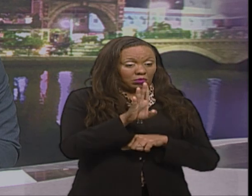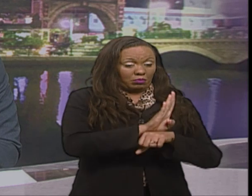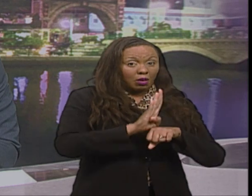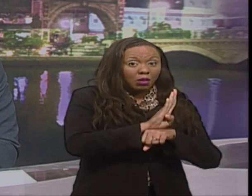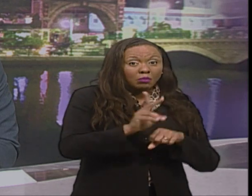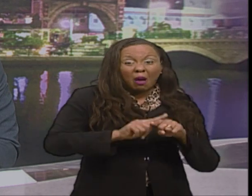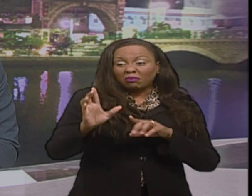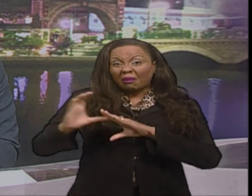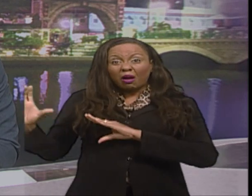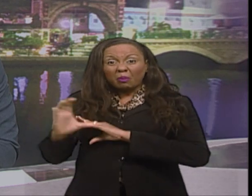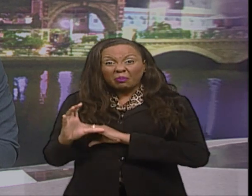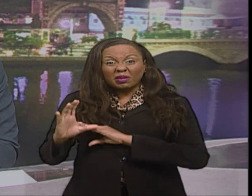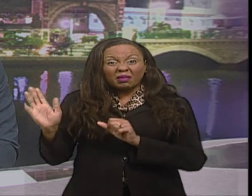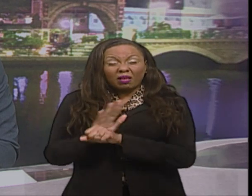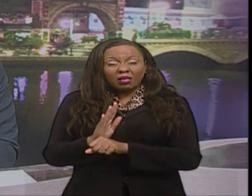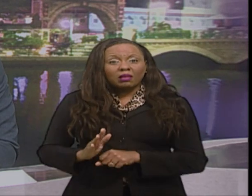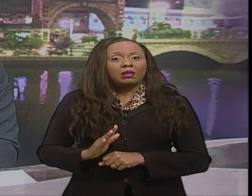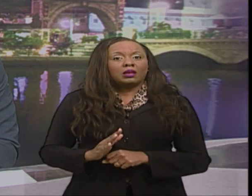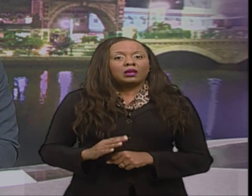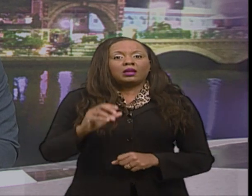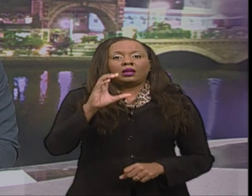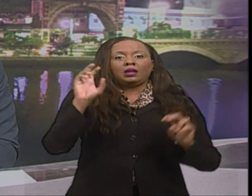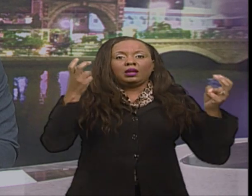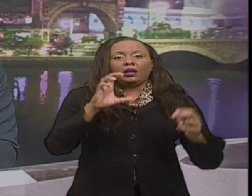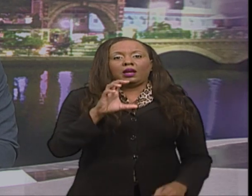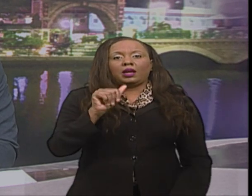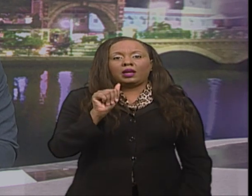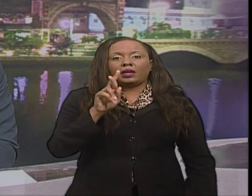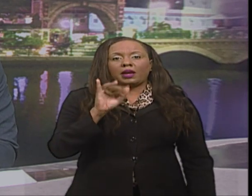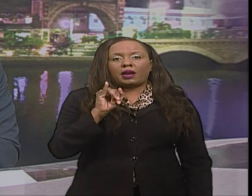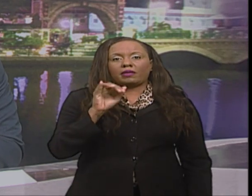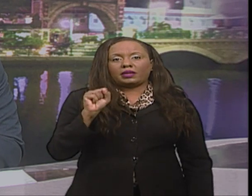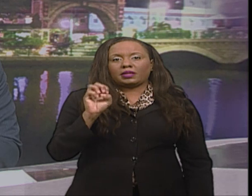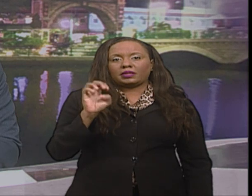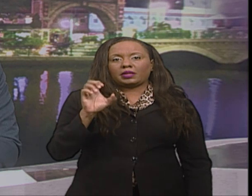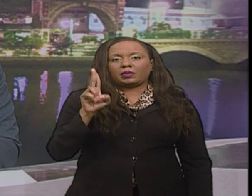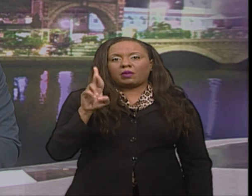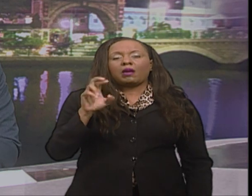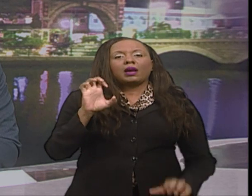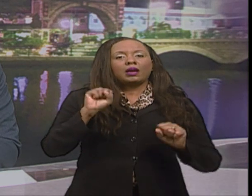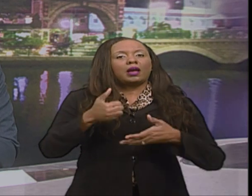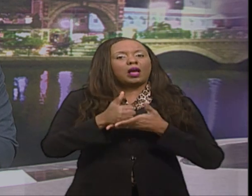regionally. As a result, he believes Carry Secure could seriously assist in the struggle against crime.